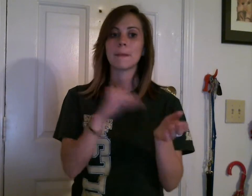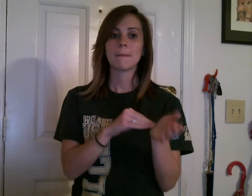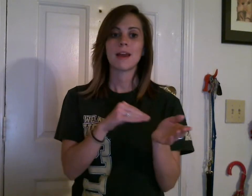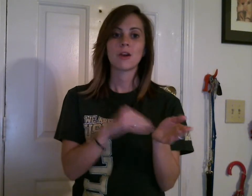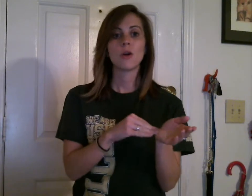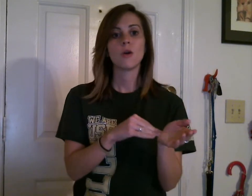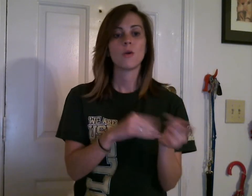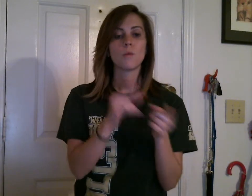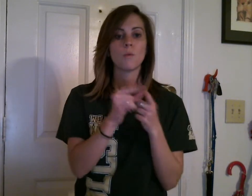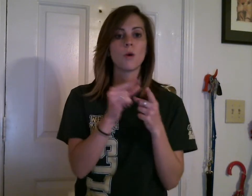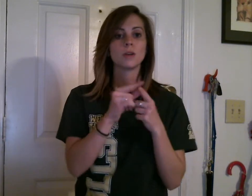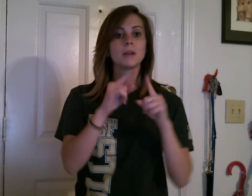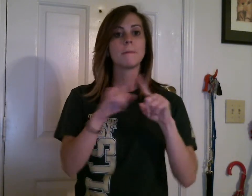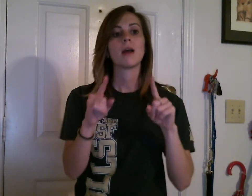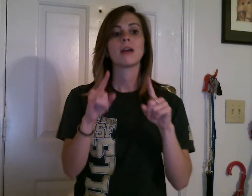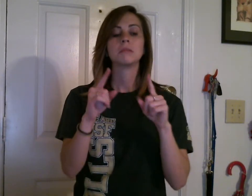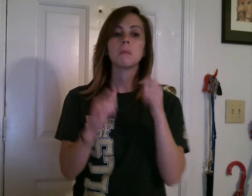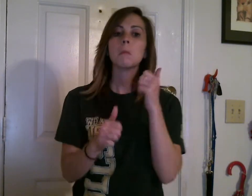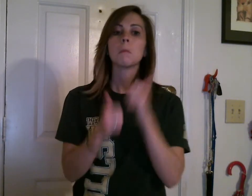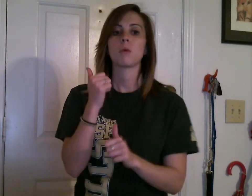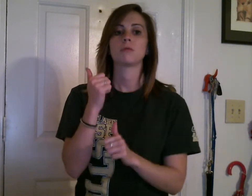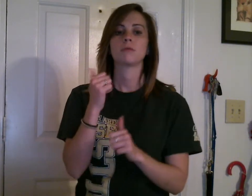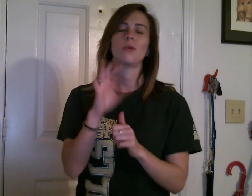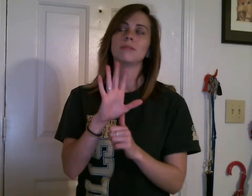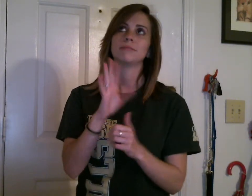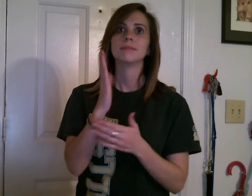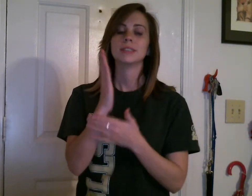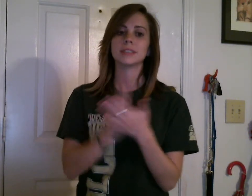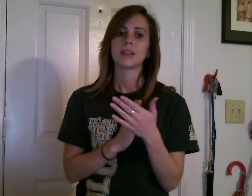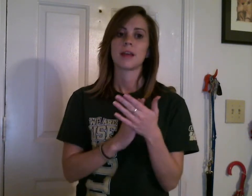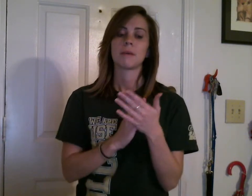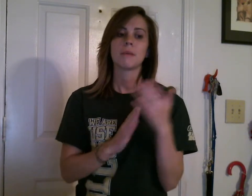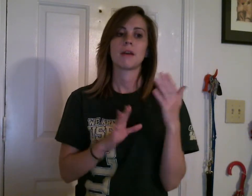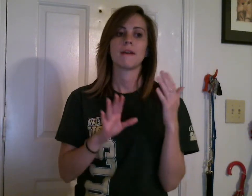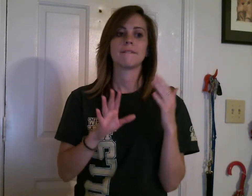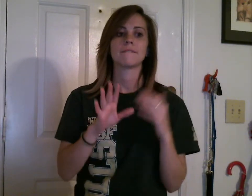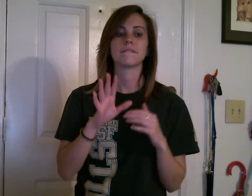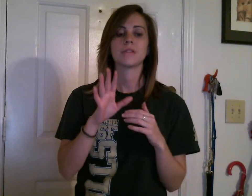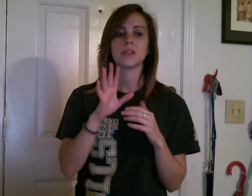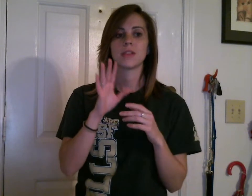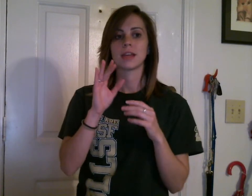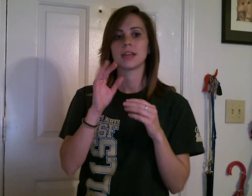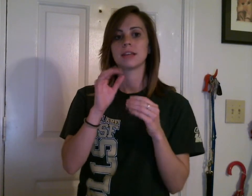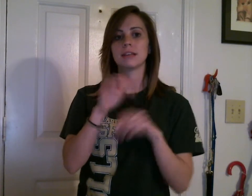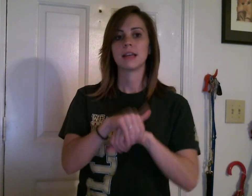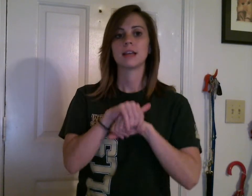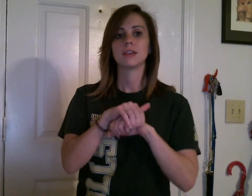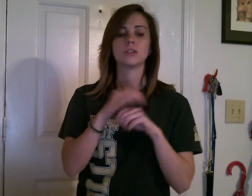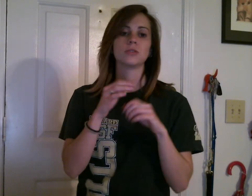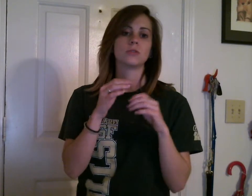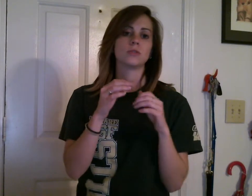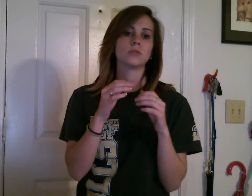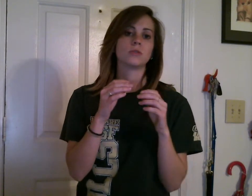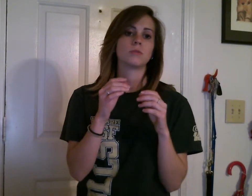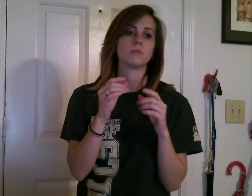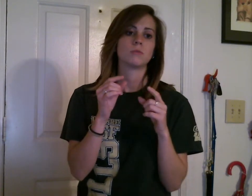language as well. There's lots of terms that have semi and hemi in them. Both of those mean half. Super and hyper